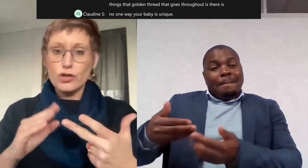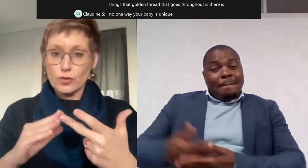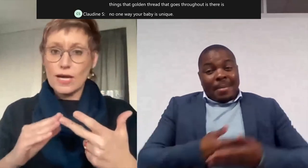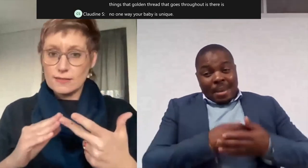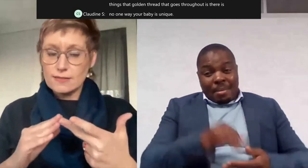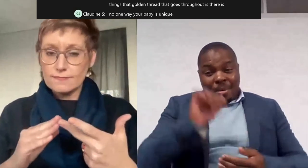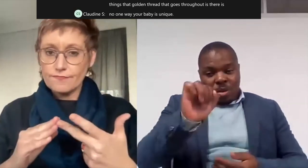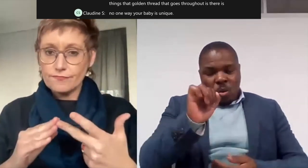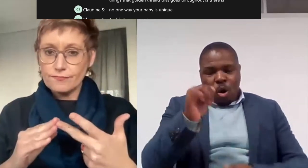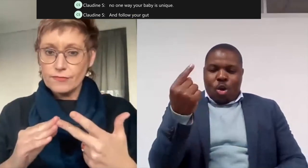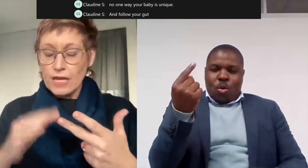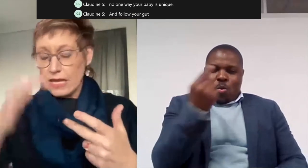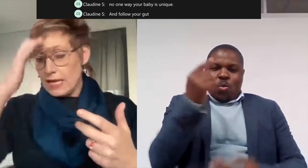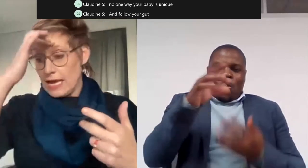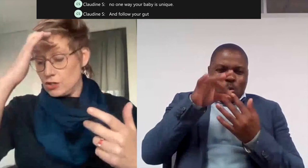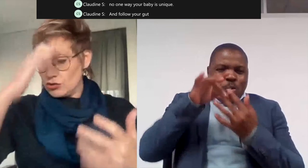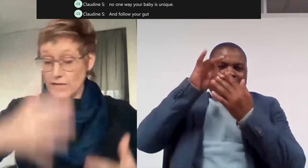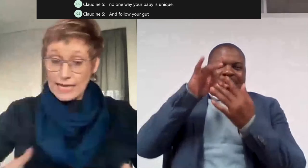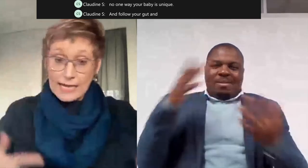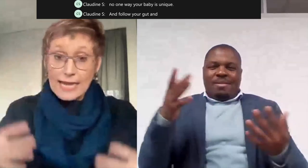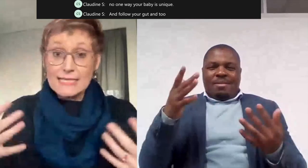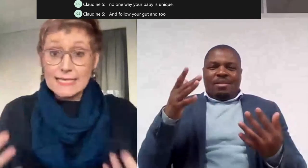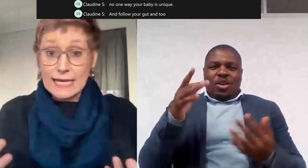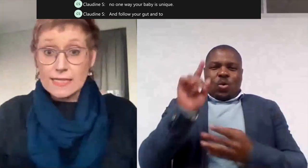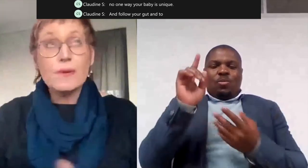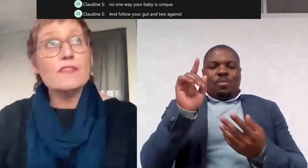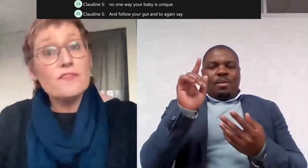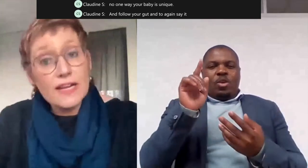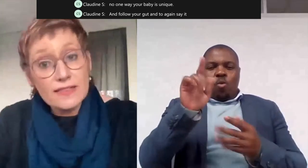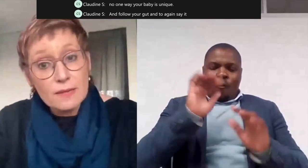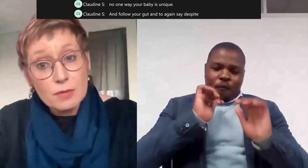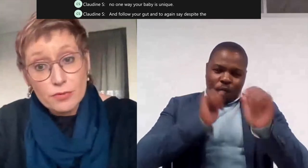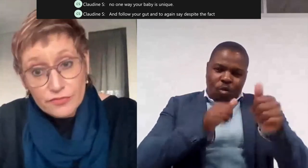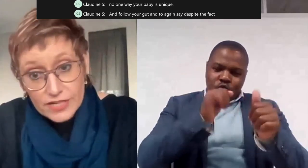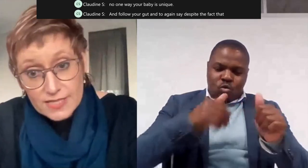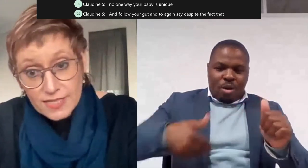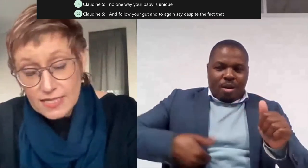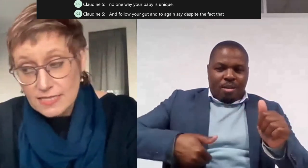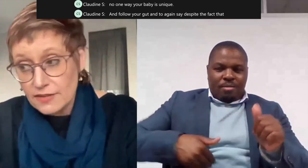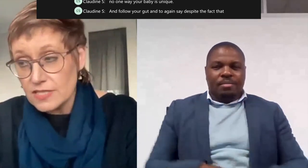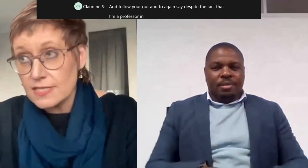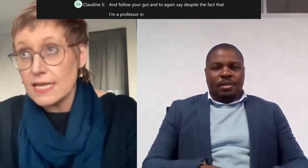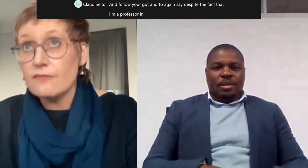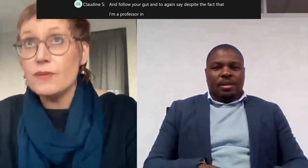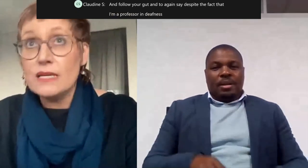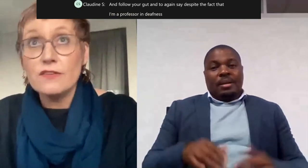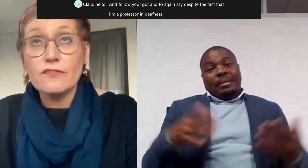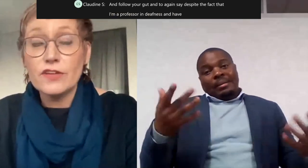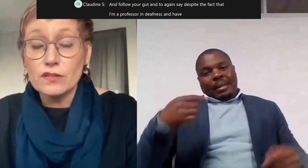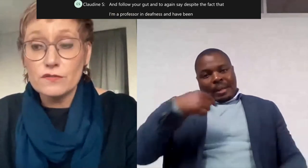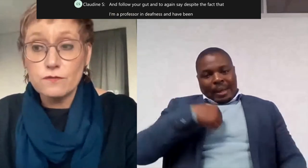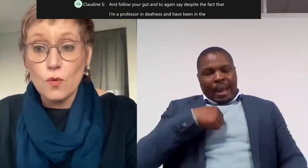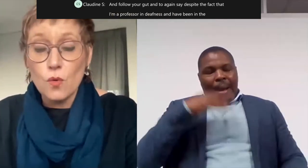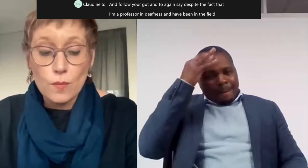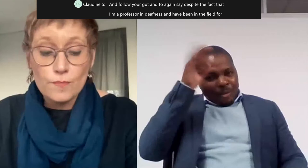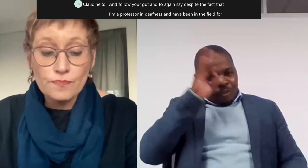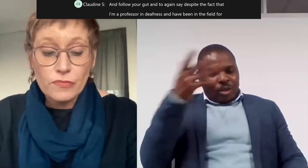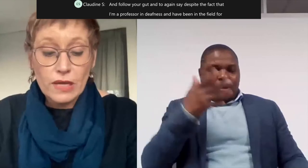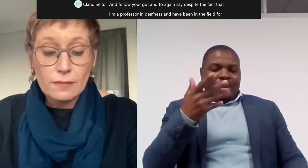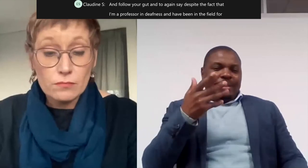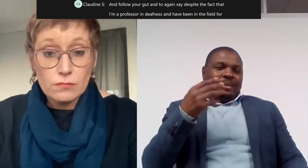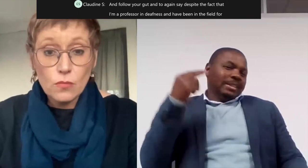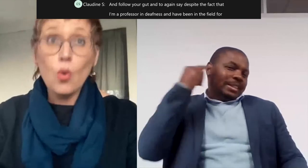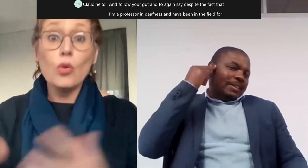and follow your gut. And to again say, despite the fact that I'm a professor in deafness and have been in the field